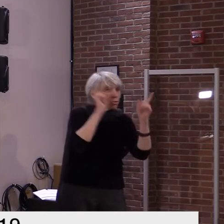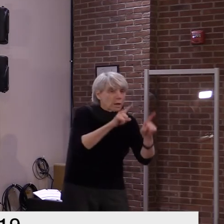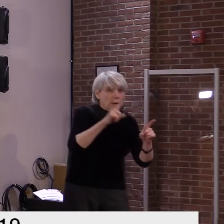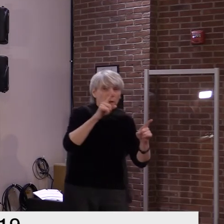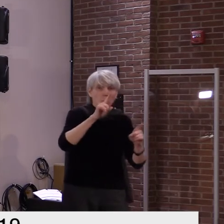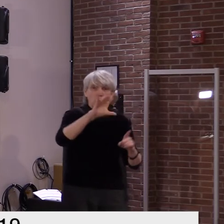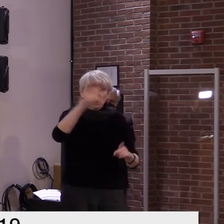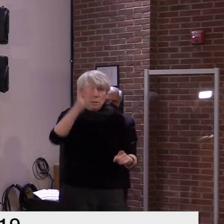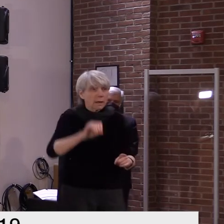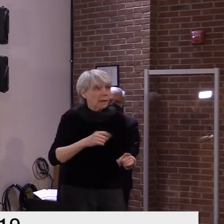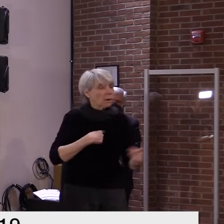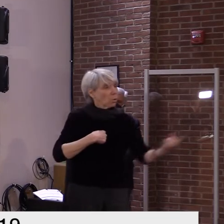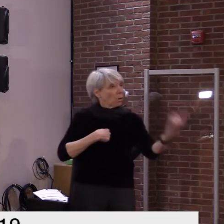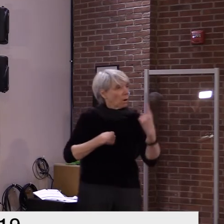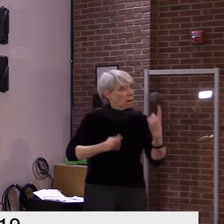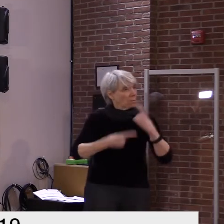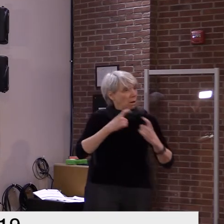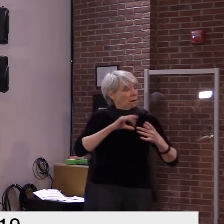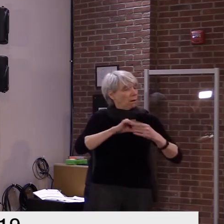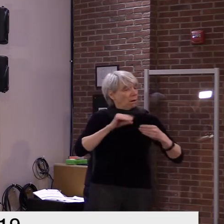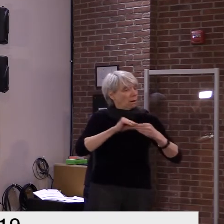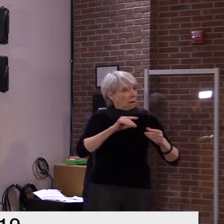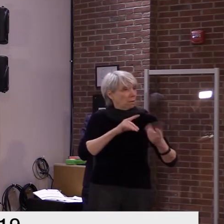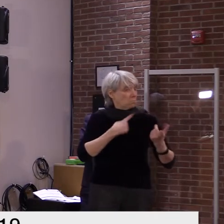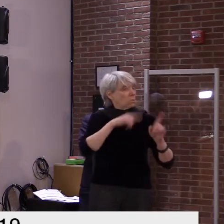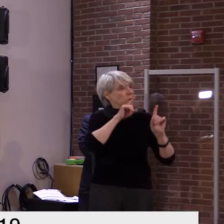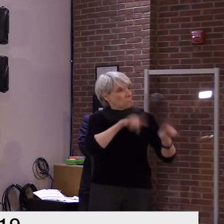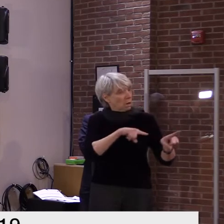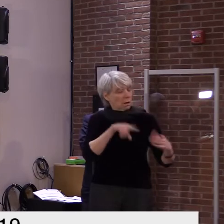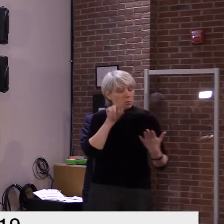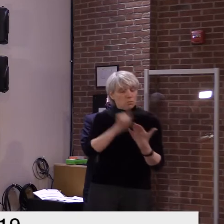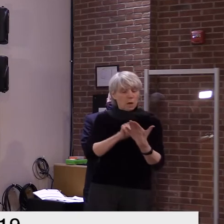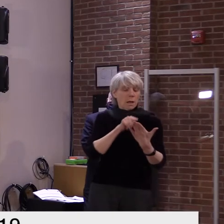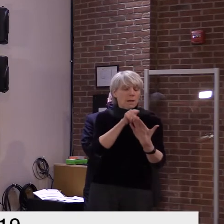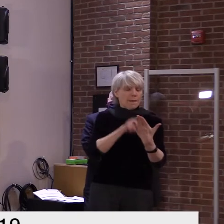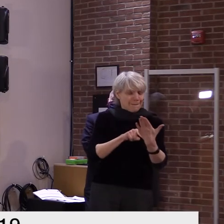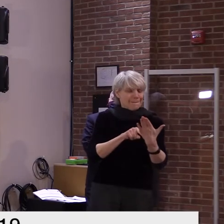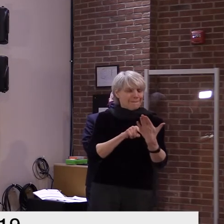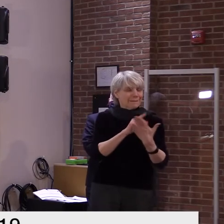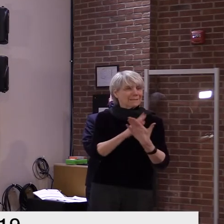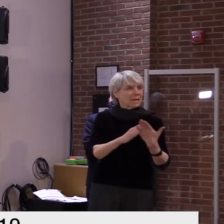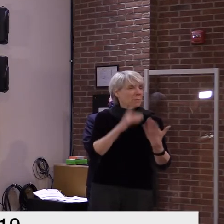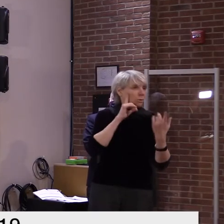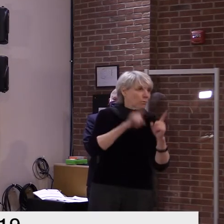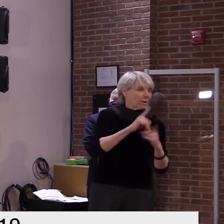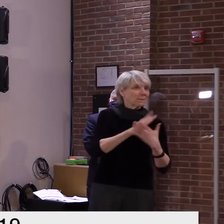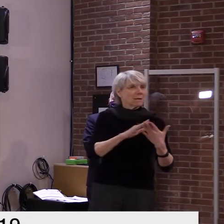present, but you're printing it, and you're putting it out to members